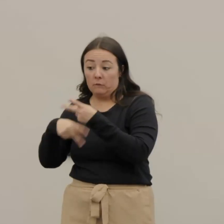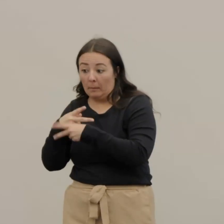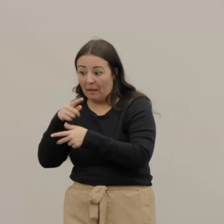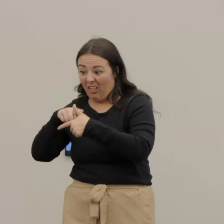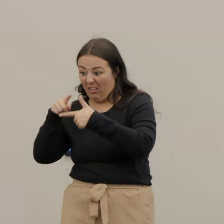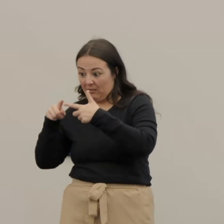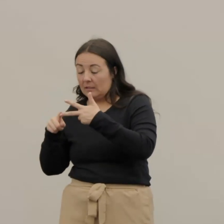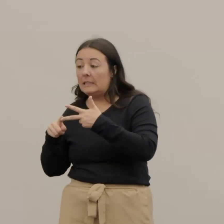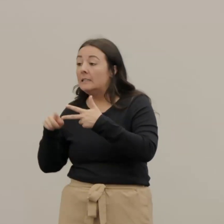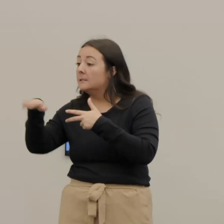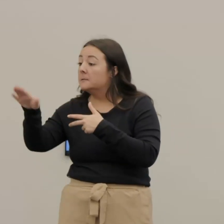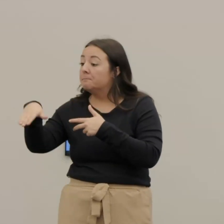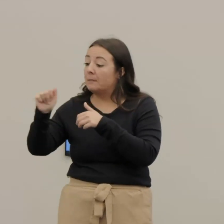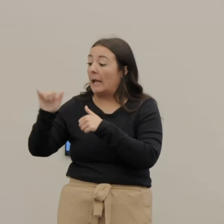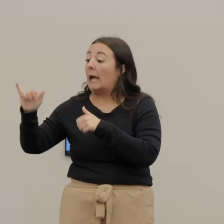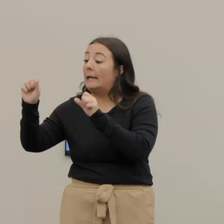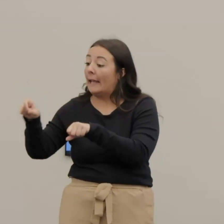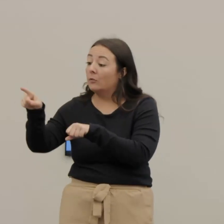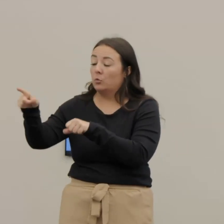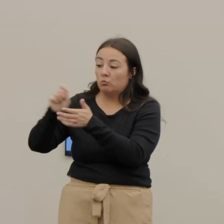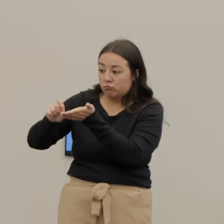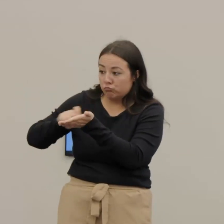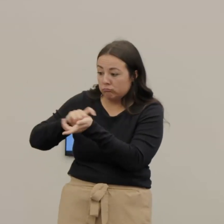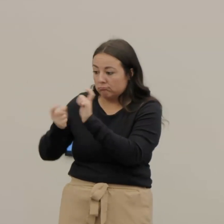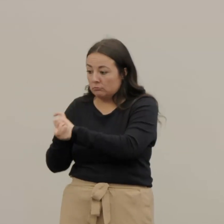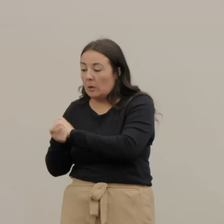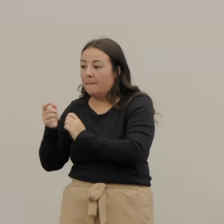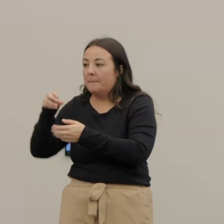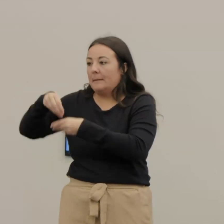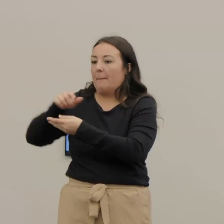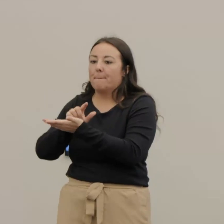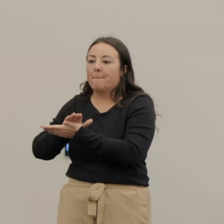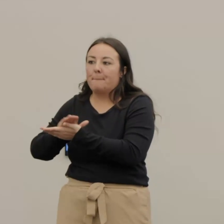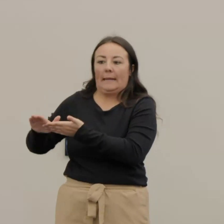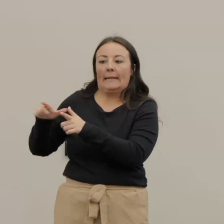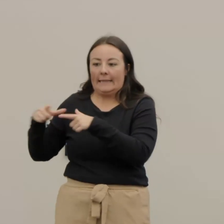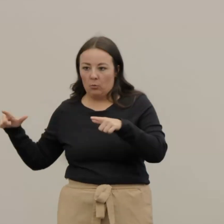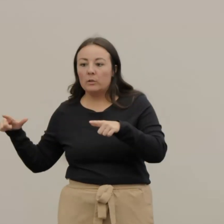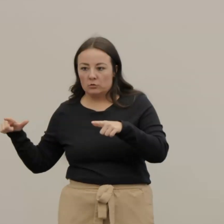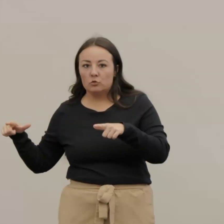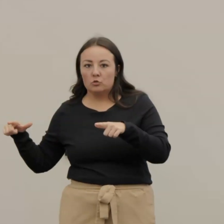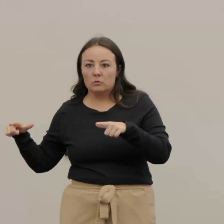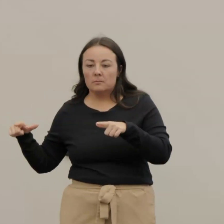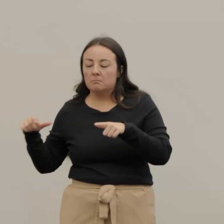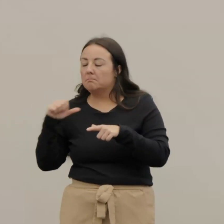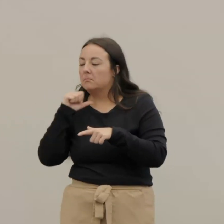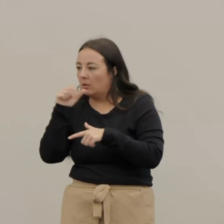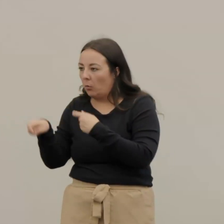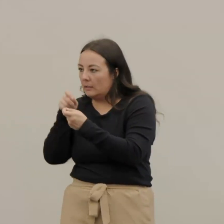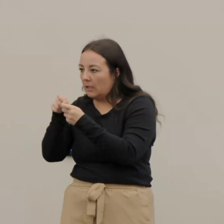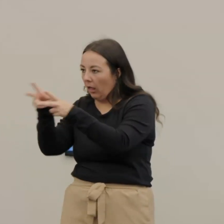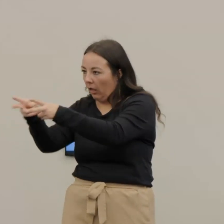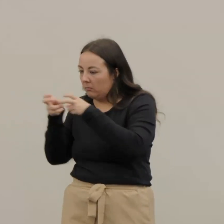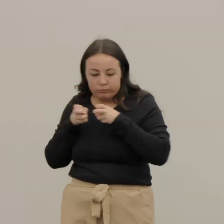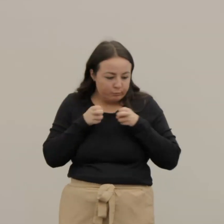and say, can you write this in plain language? Now, don't take exactly what it got